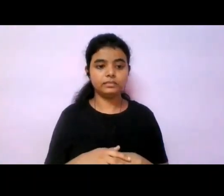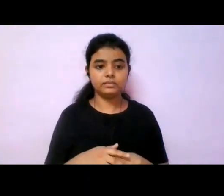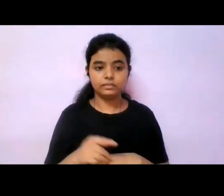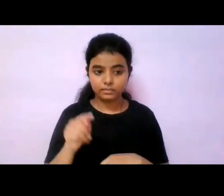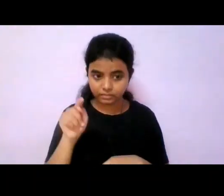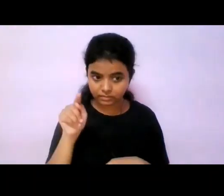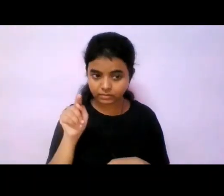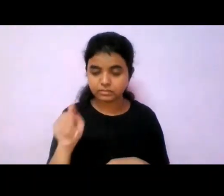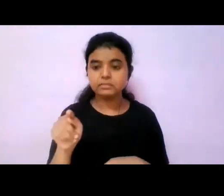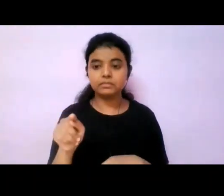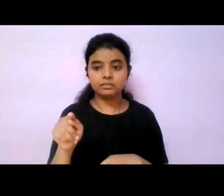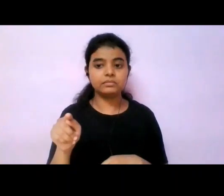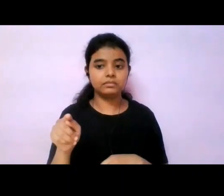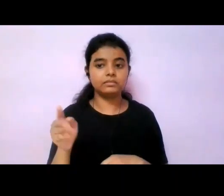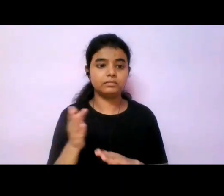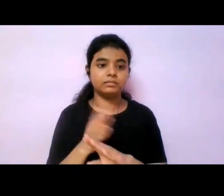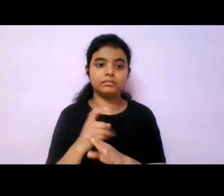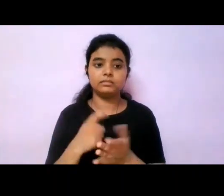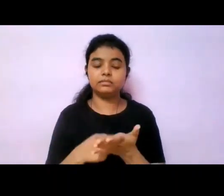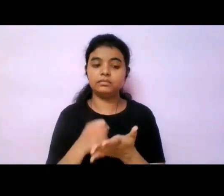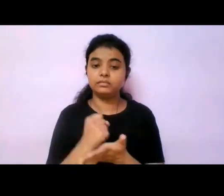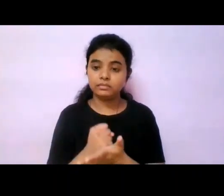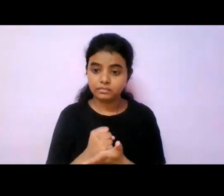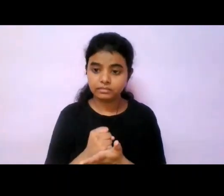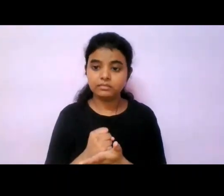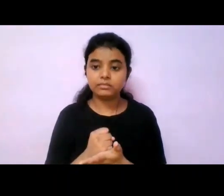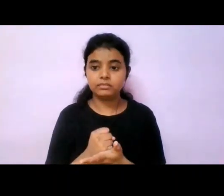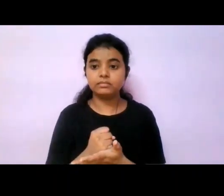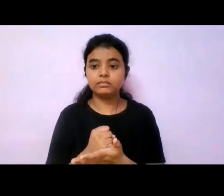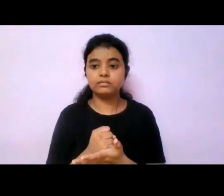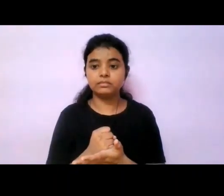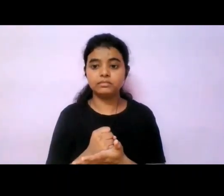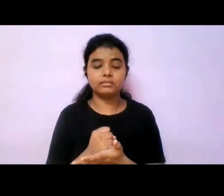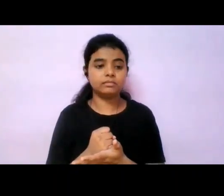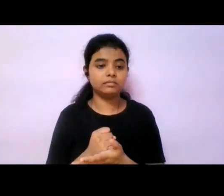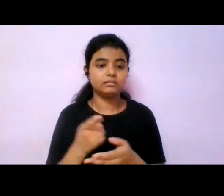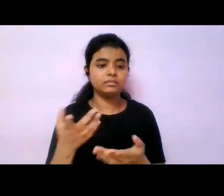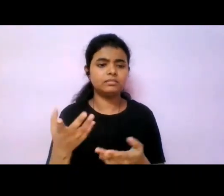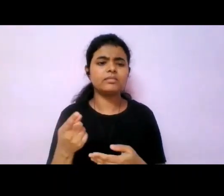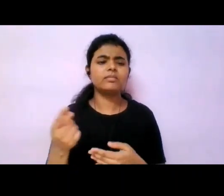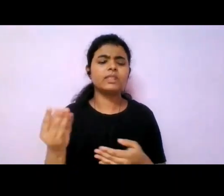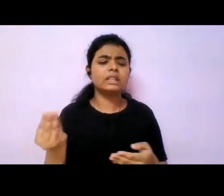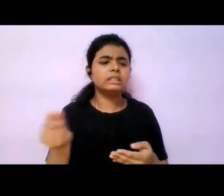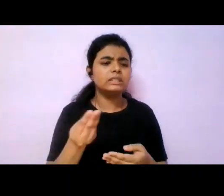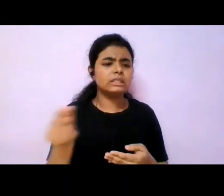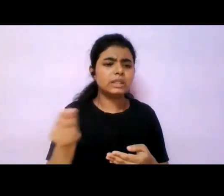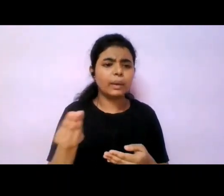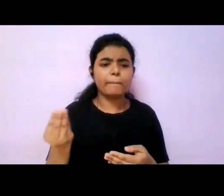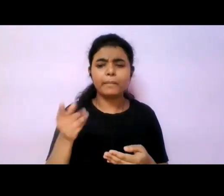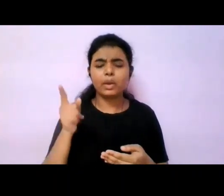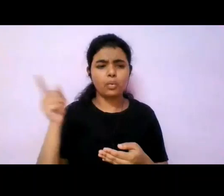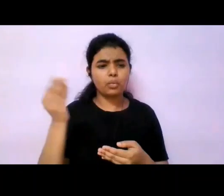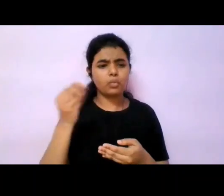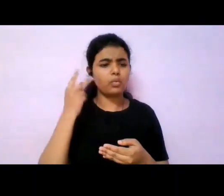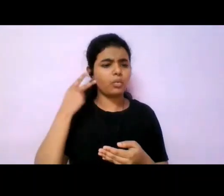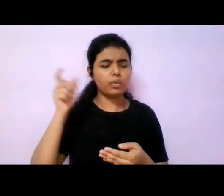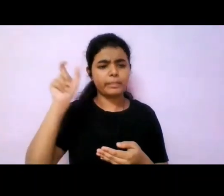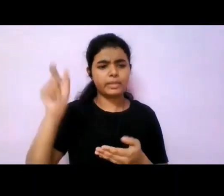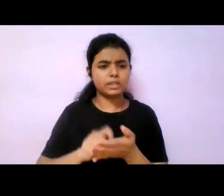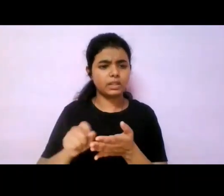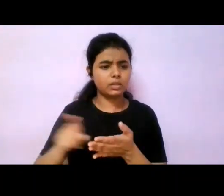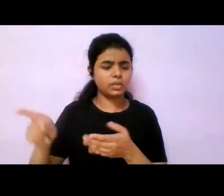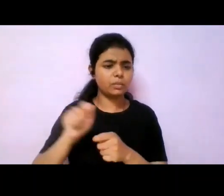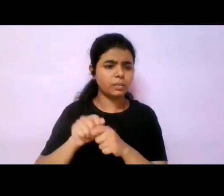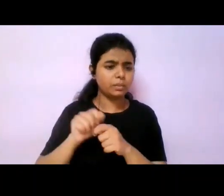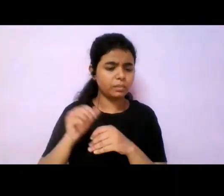ableist register, and here you would turn to the work of Frantz Fanon, in the sense